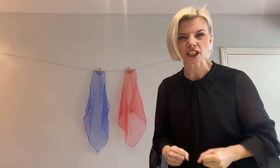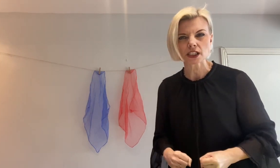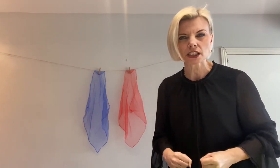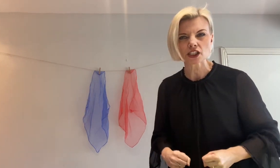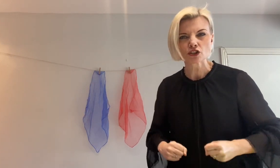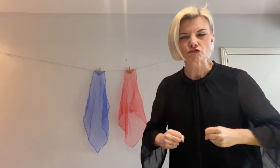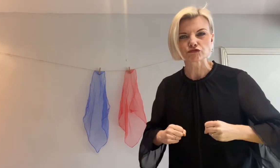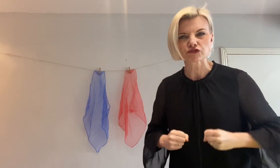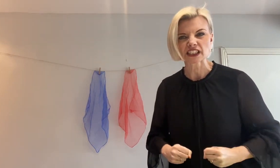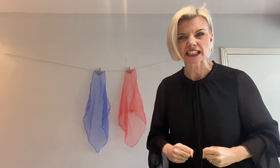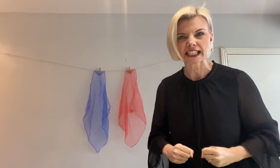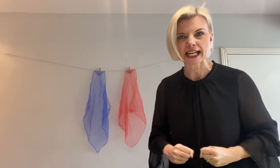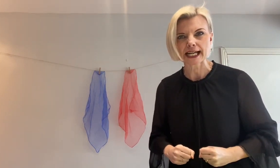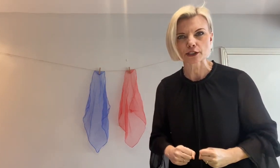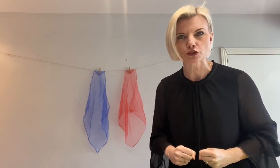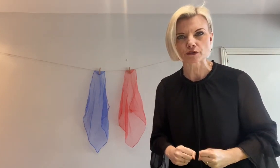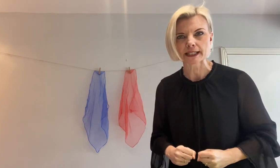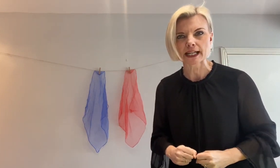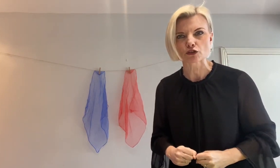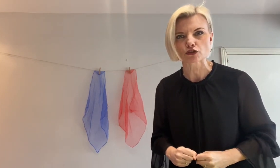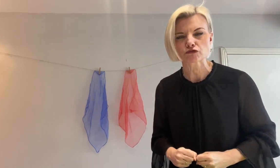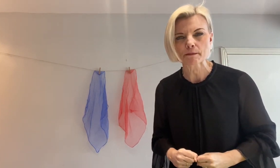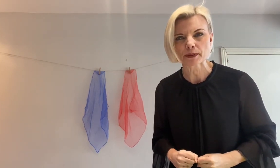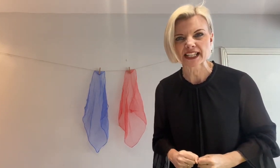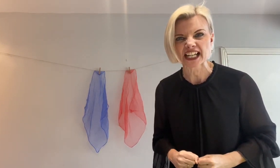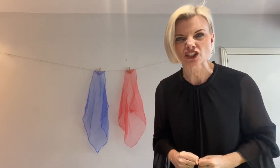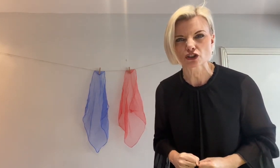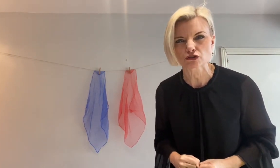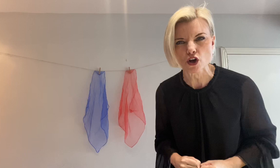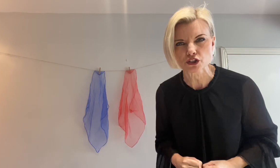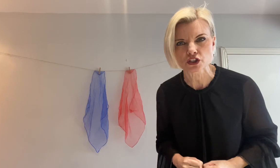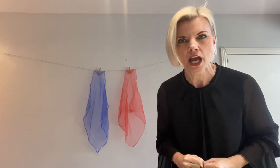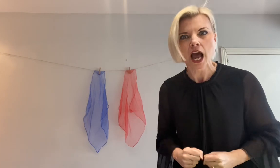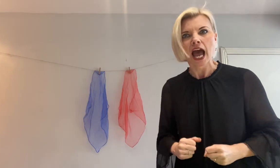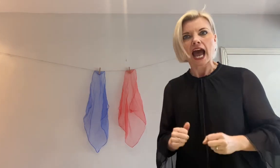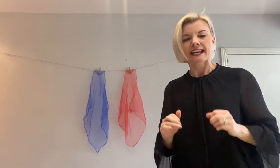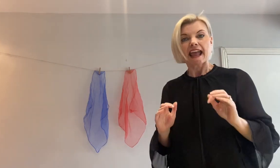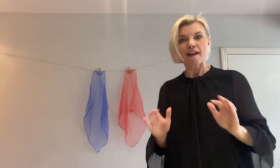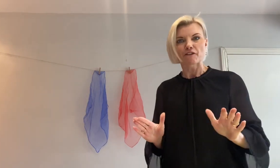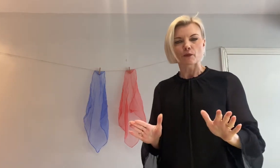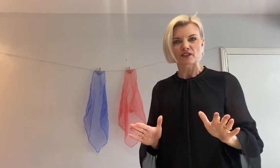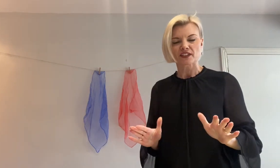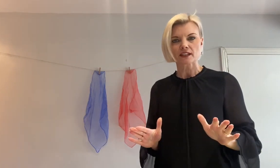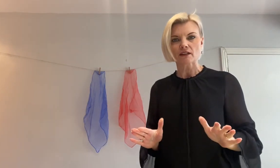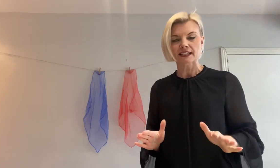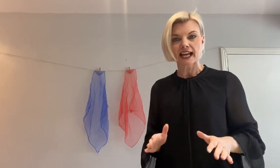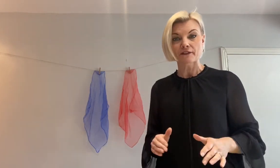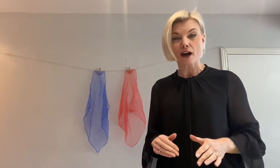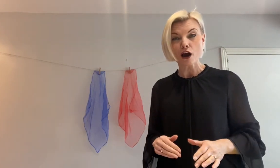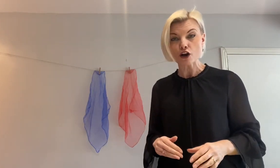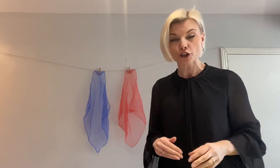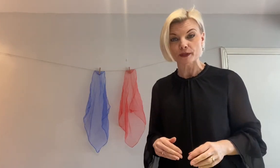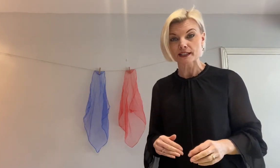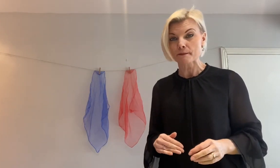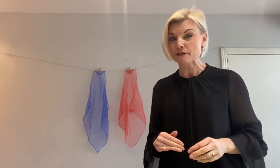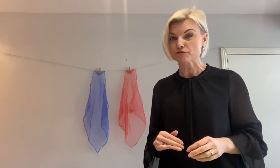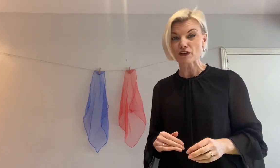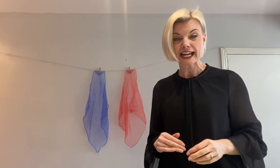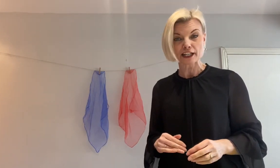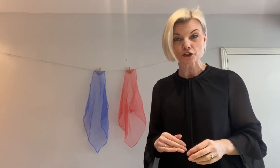really, really angry and grumpy and cross. And everyone started to have arguments and be really cross